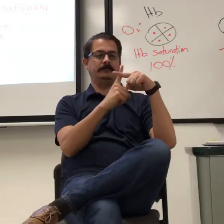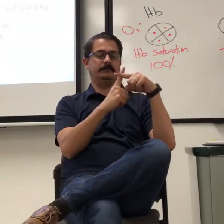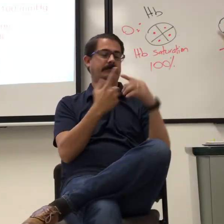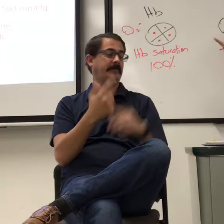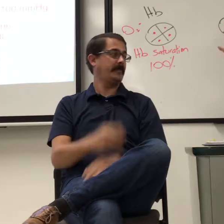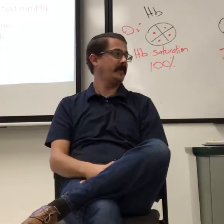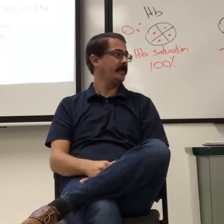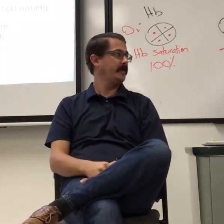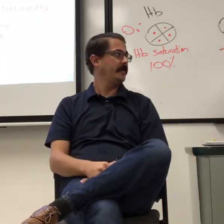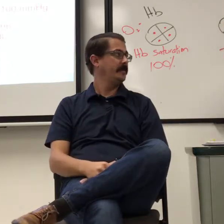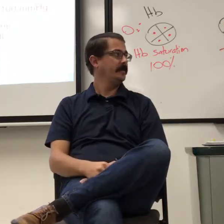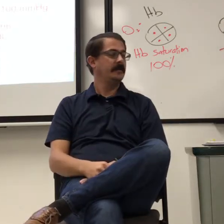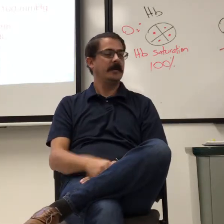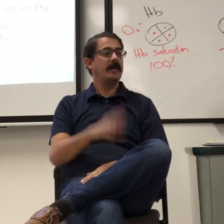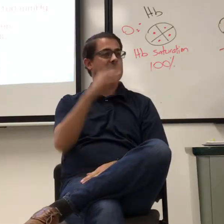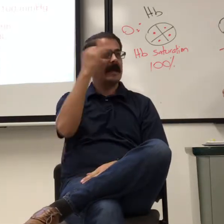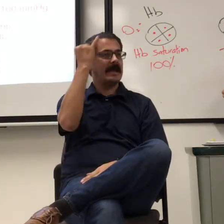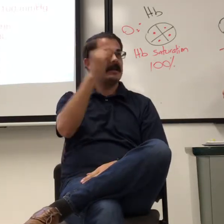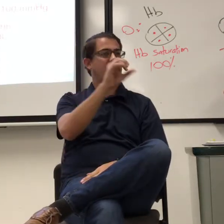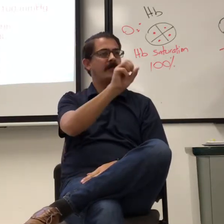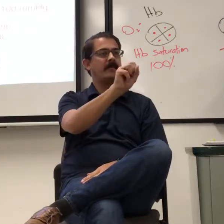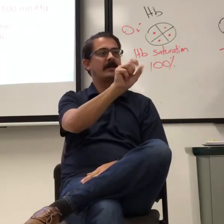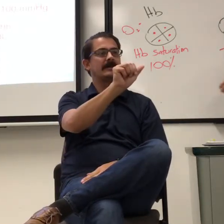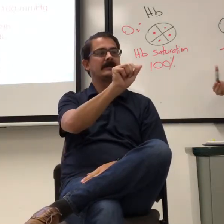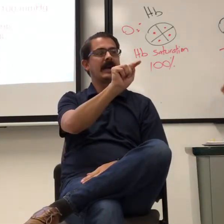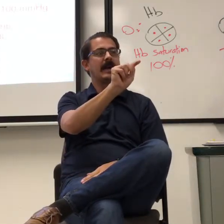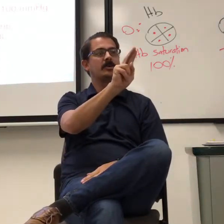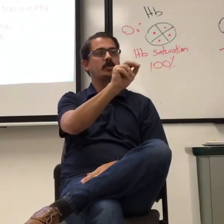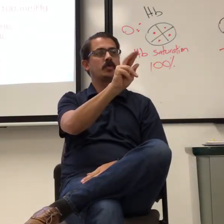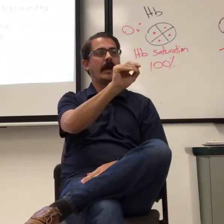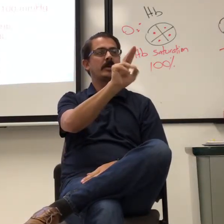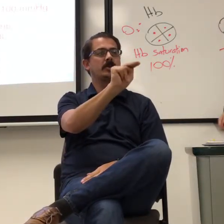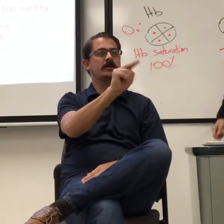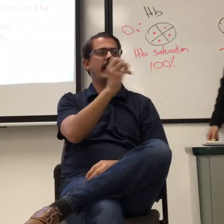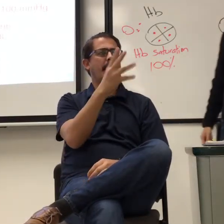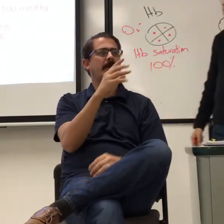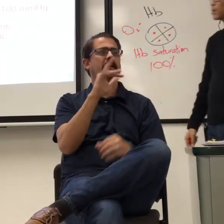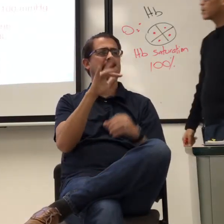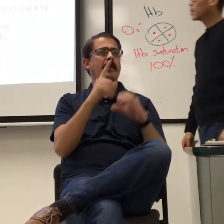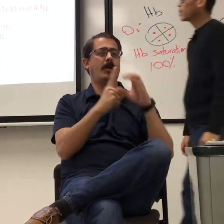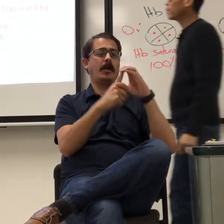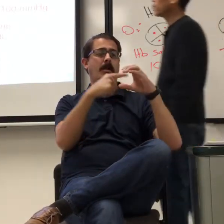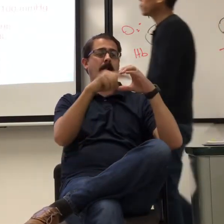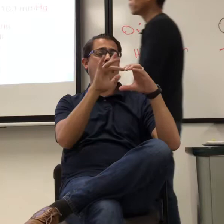And so that's the idea of saturation. How many of those available places are taken?